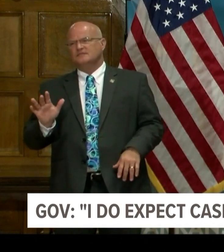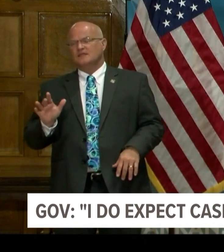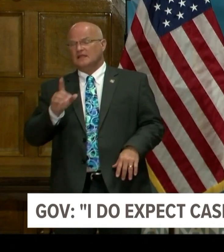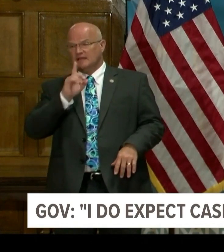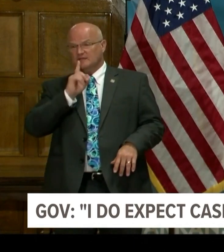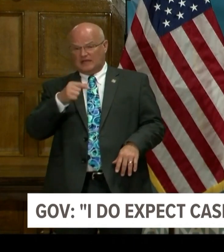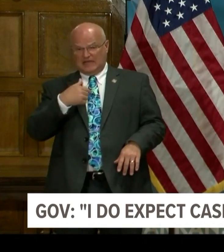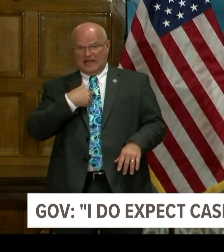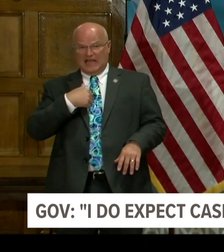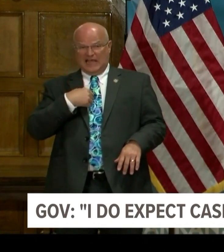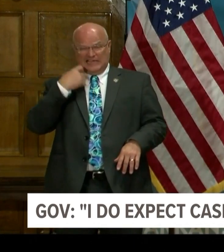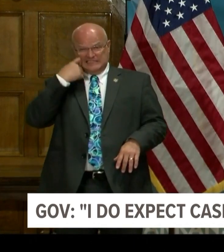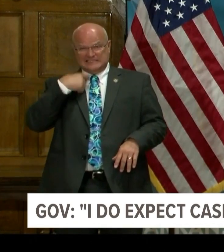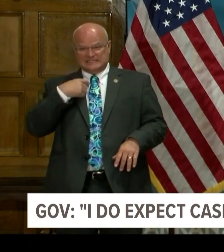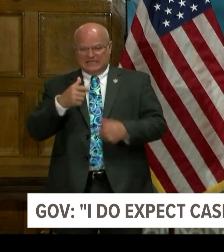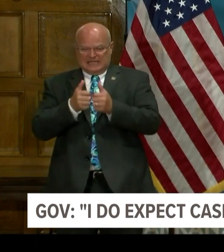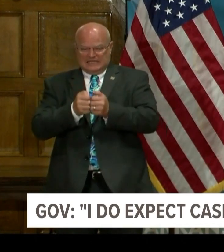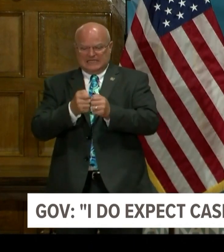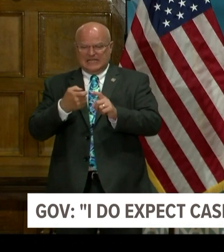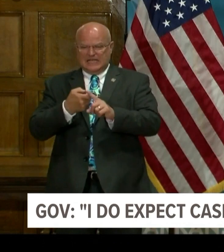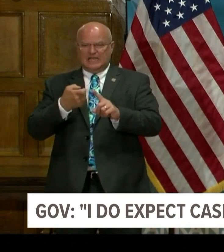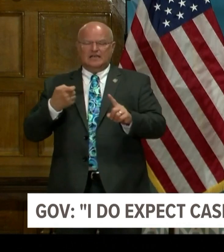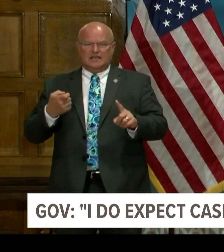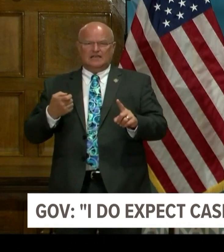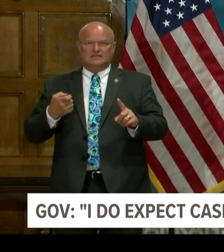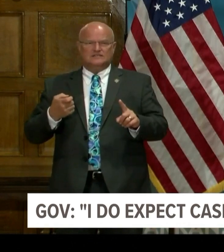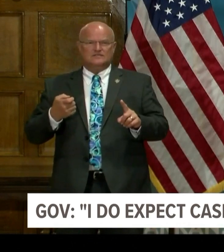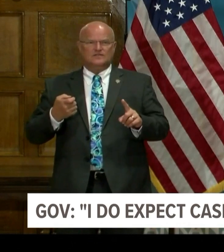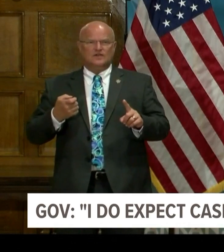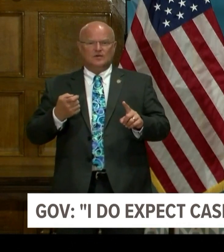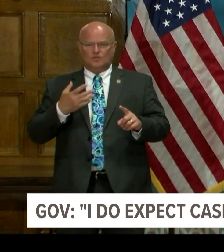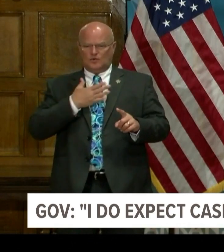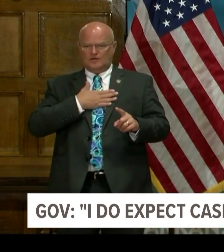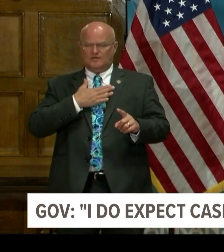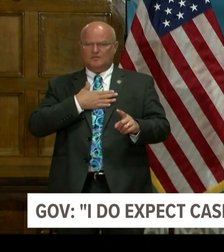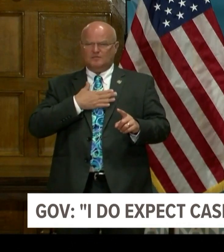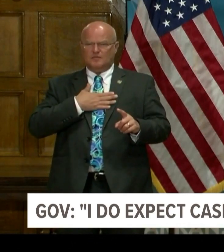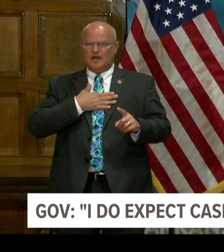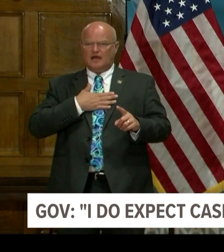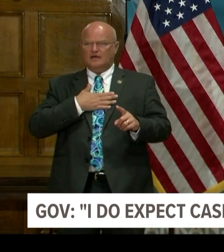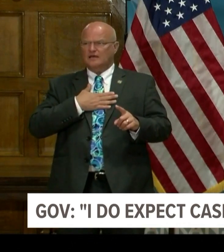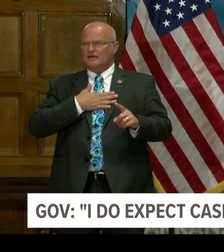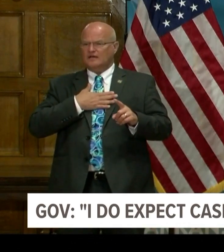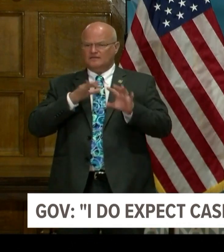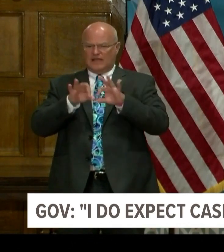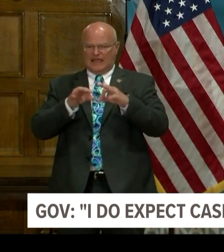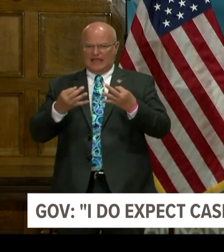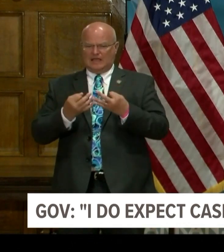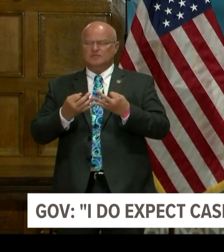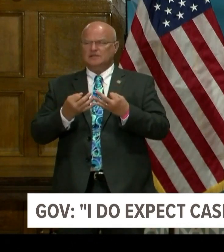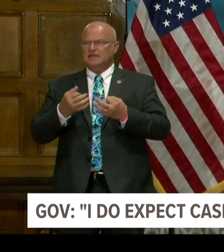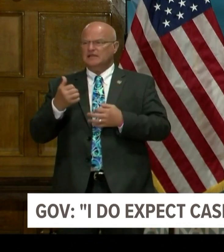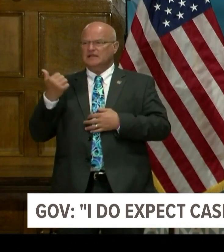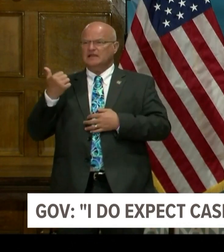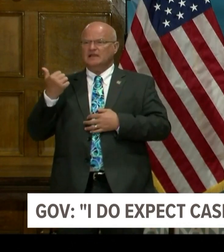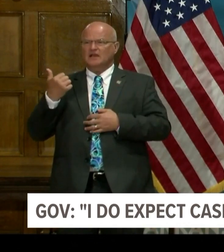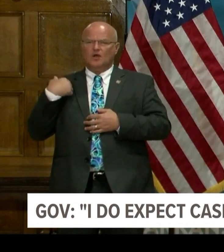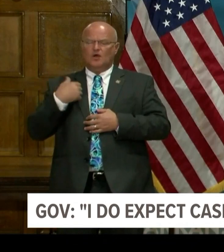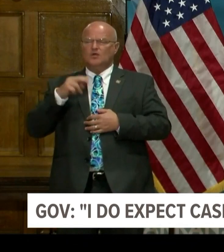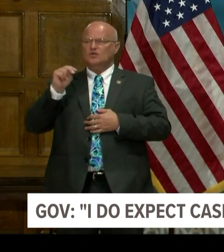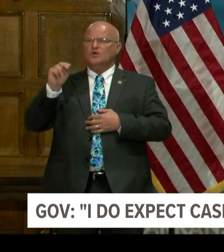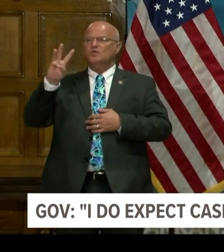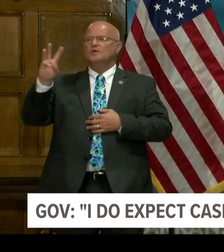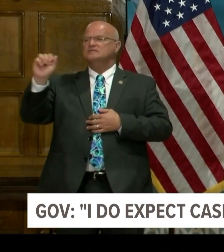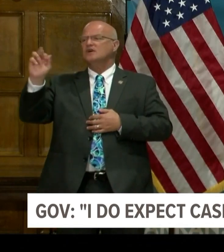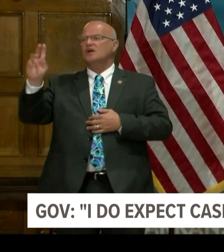In fact, I just had a text from one of my relatives about, we're in